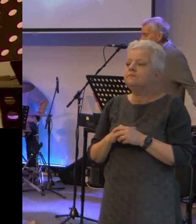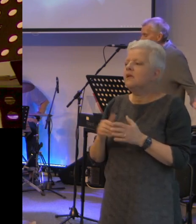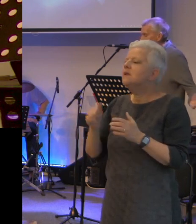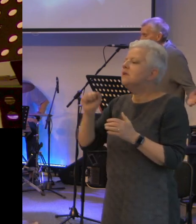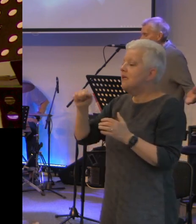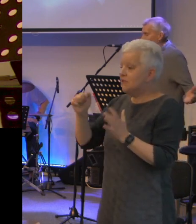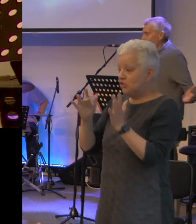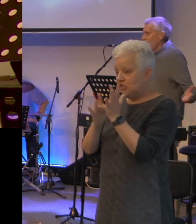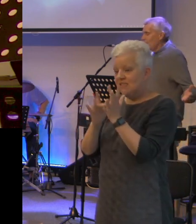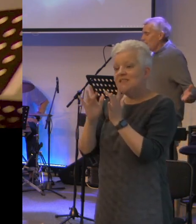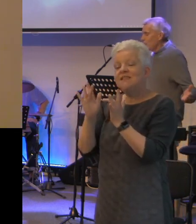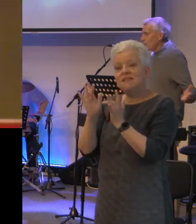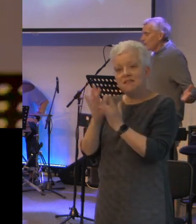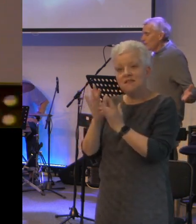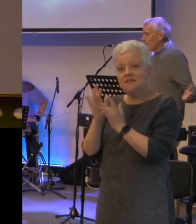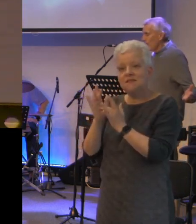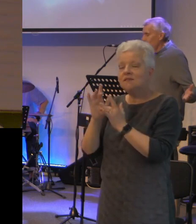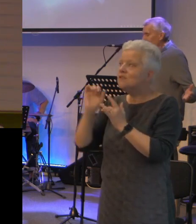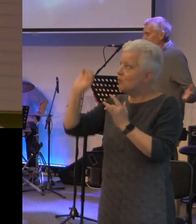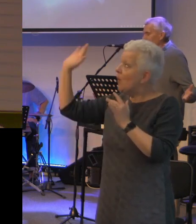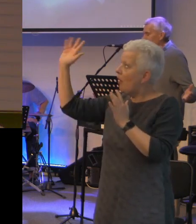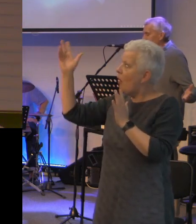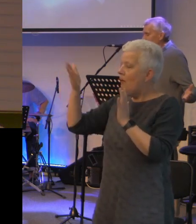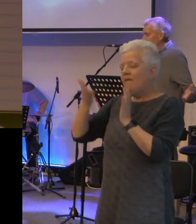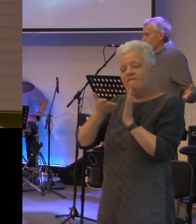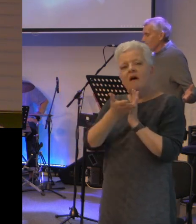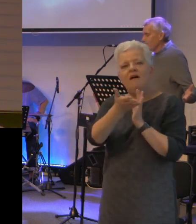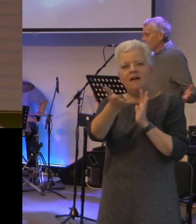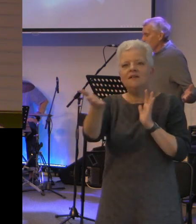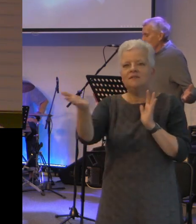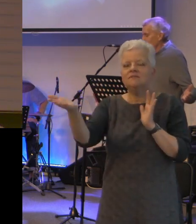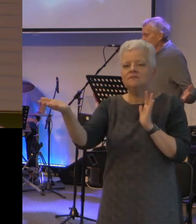Jesus, it's you we glorify.